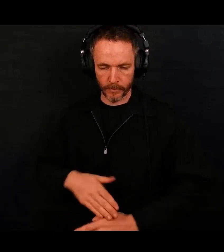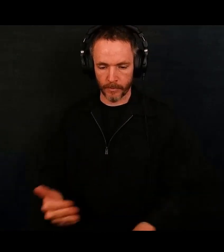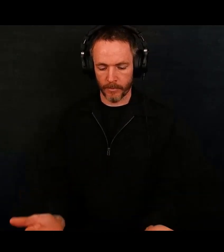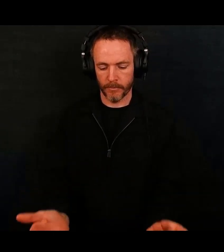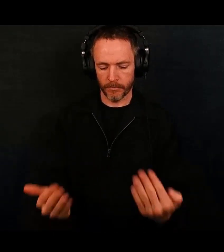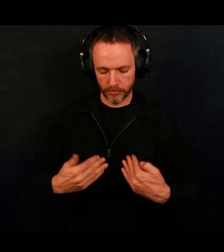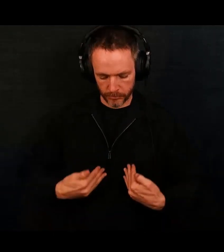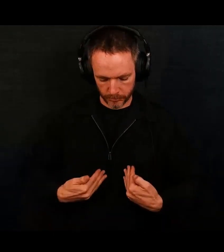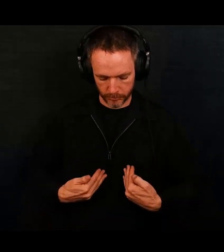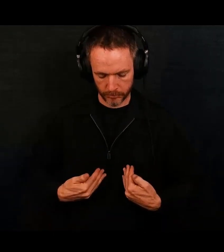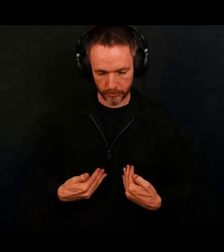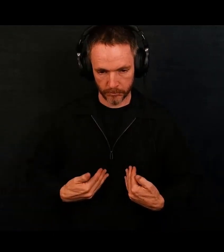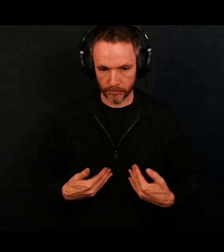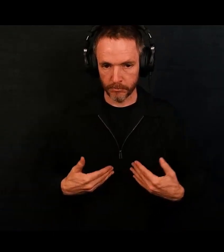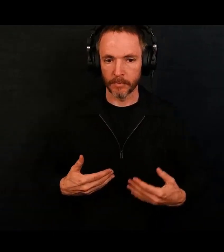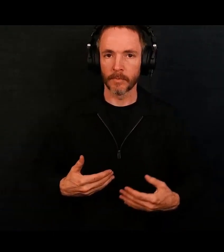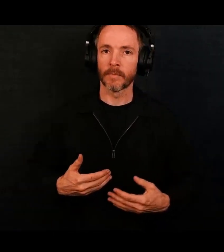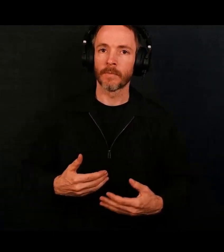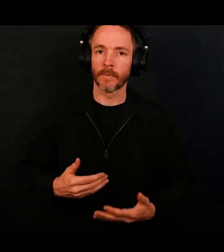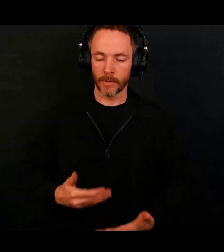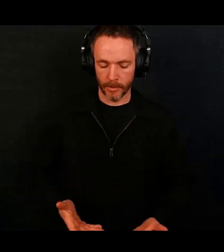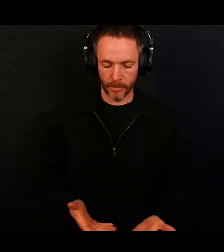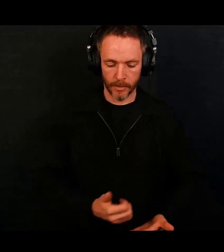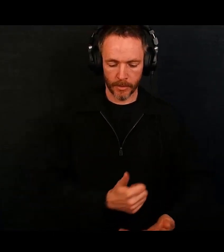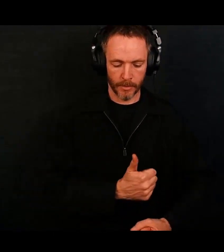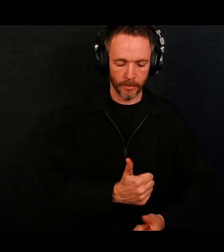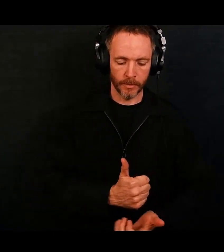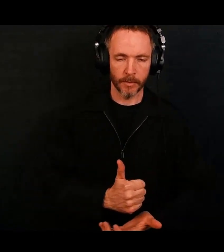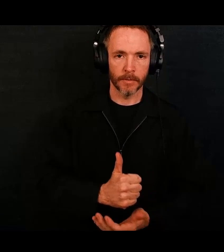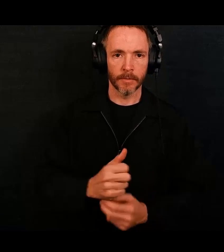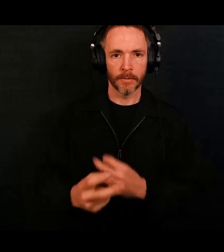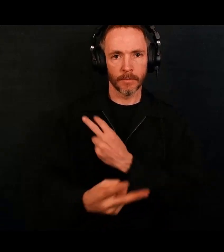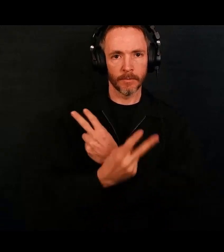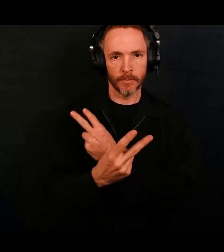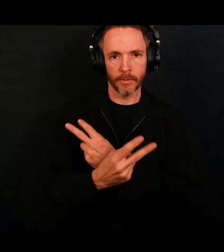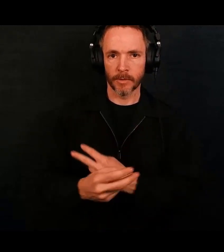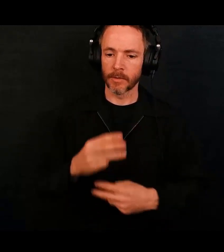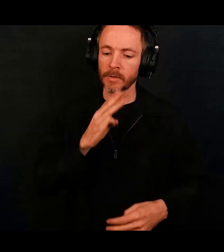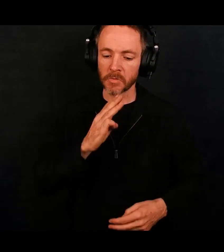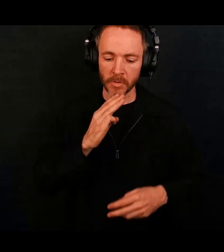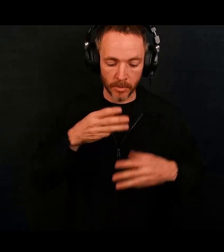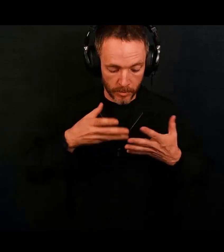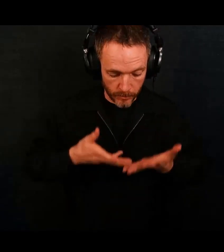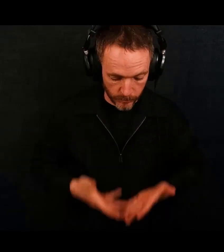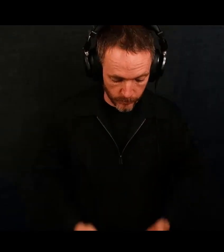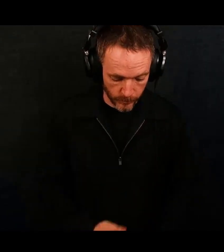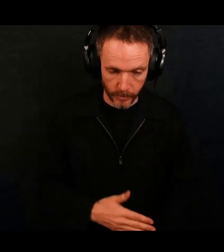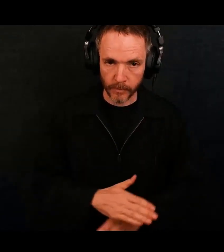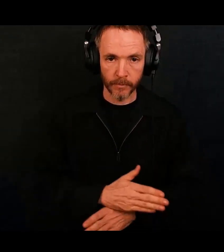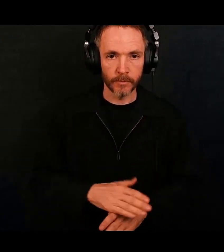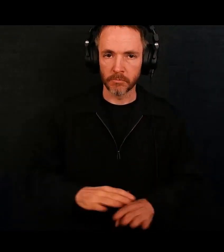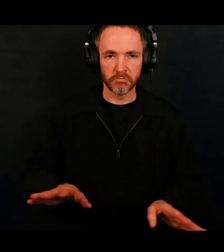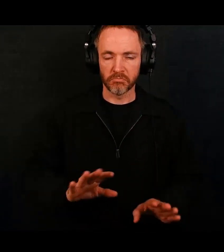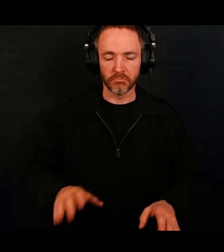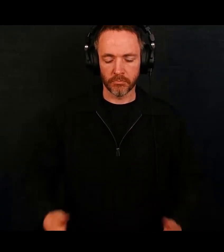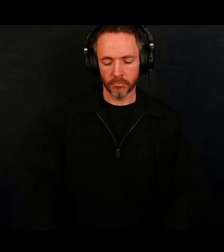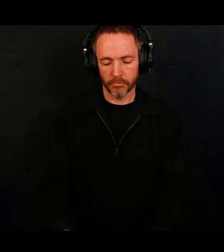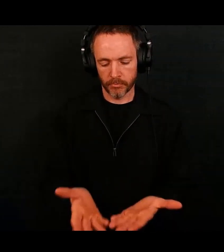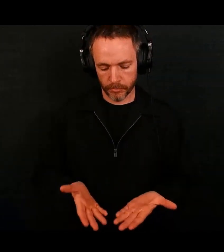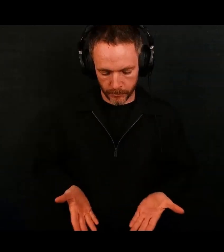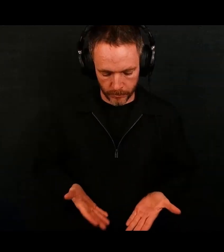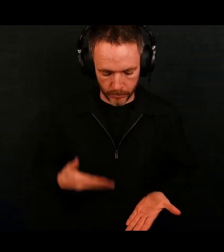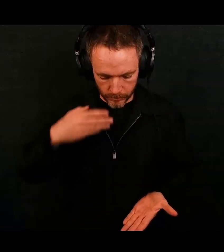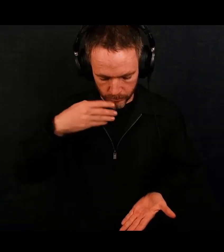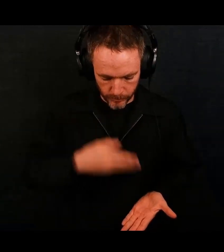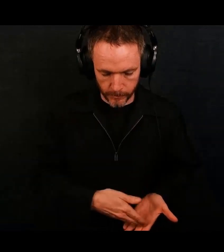out, and it prevents you from dropping water on the floor. You stand here like this, it comes out to here, it extends